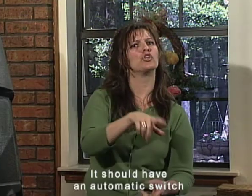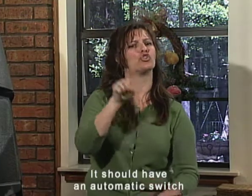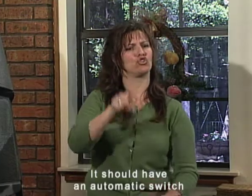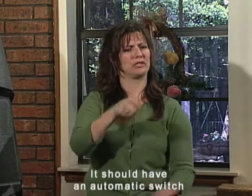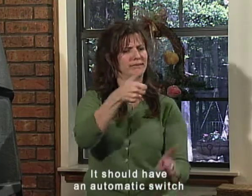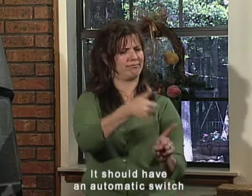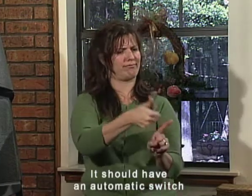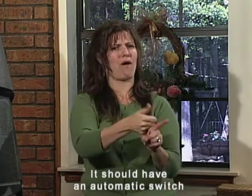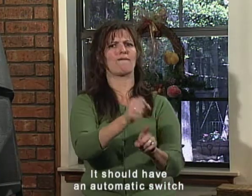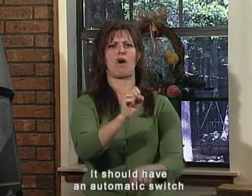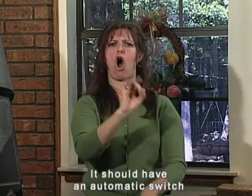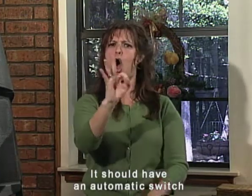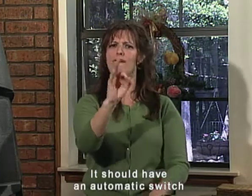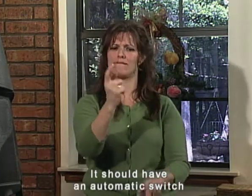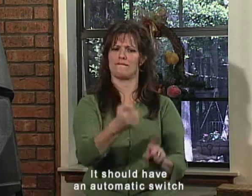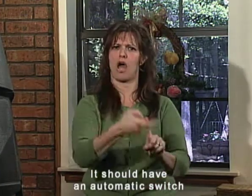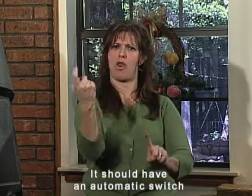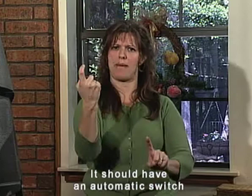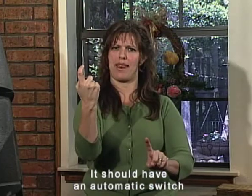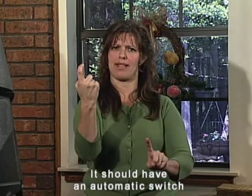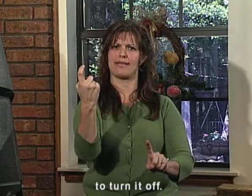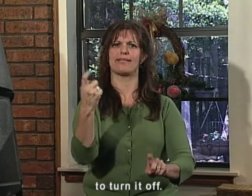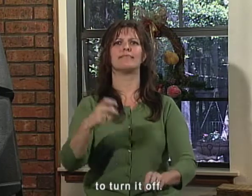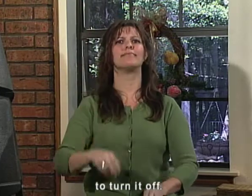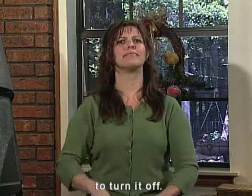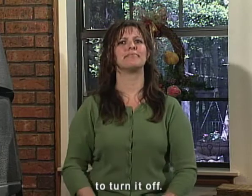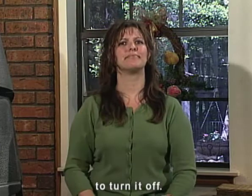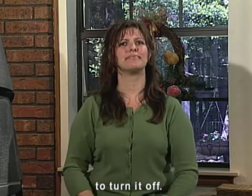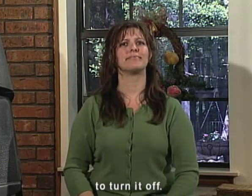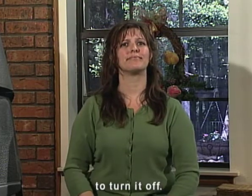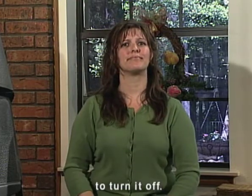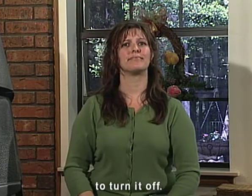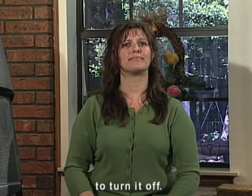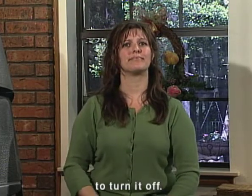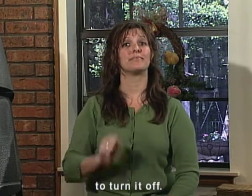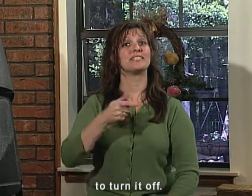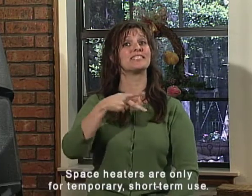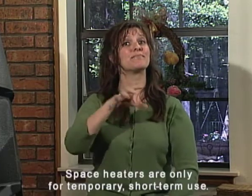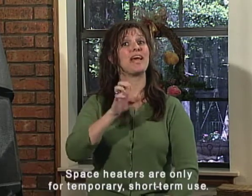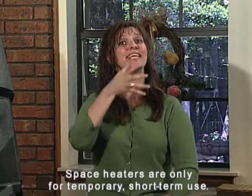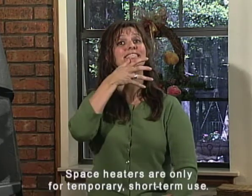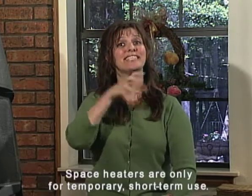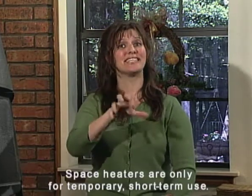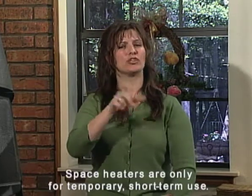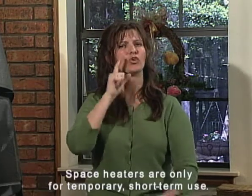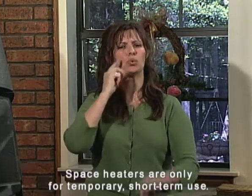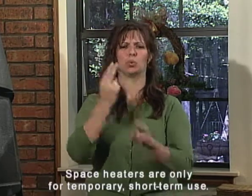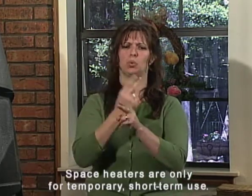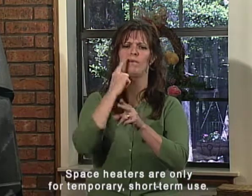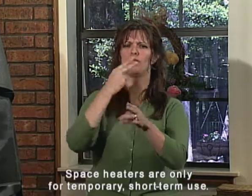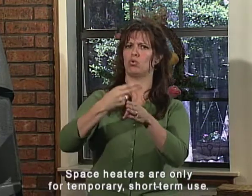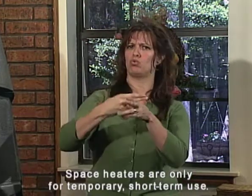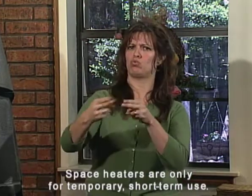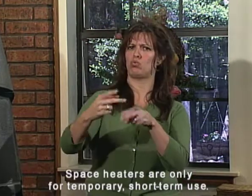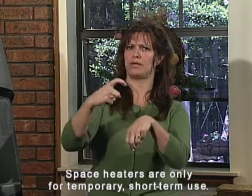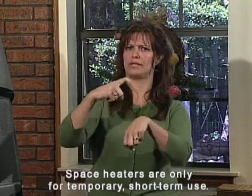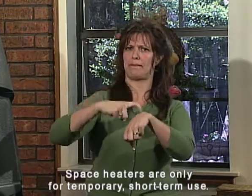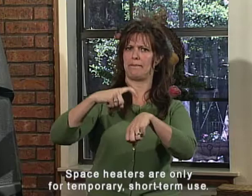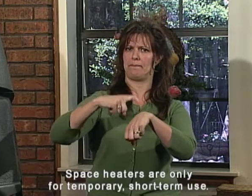it should have an automatic switch to turn it off. Space heaters are only for temporary